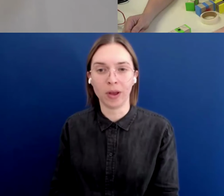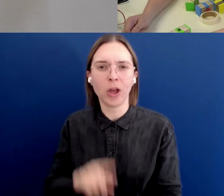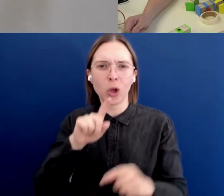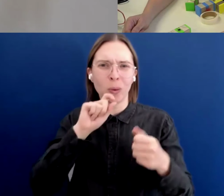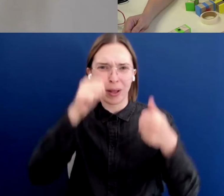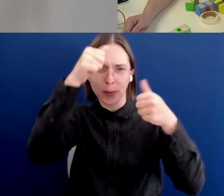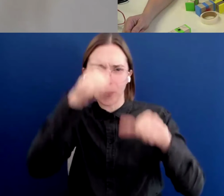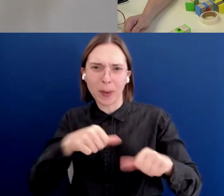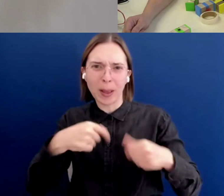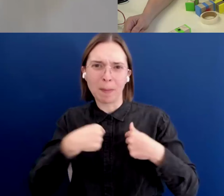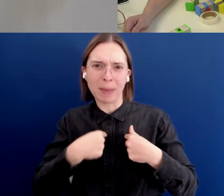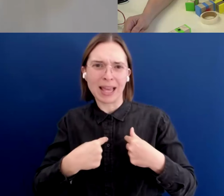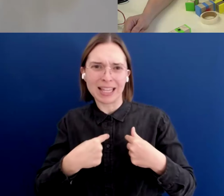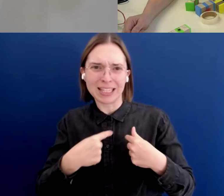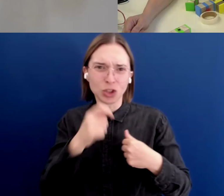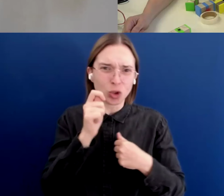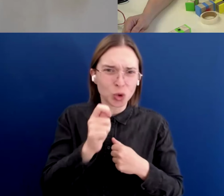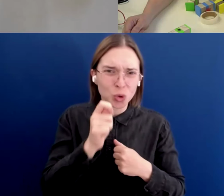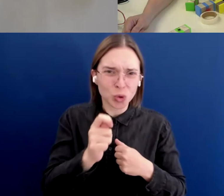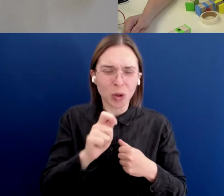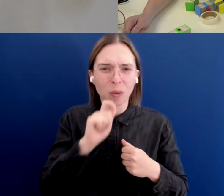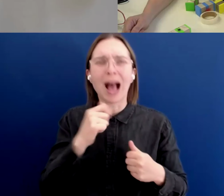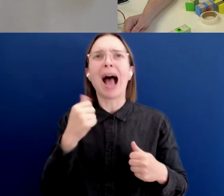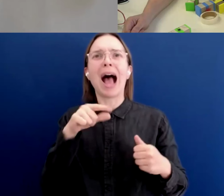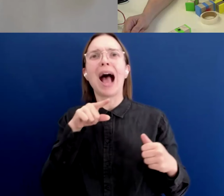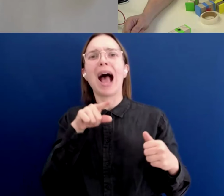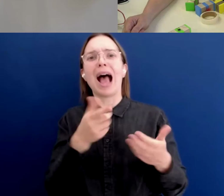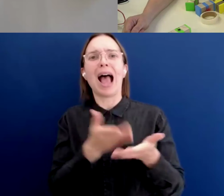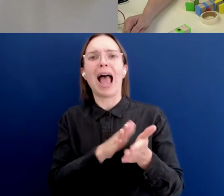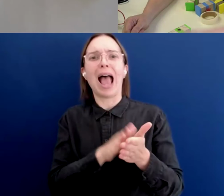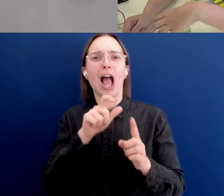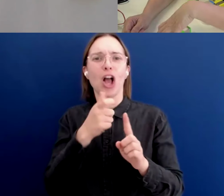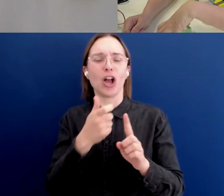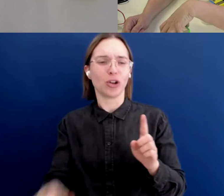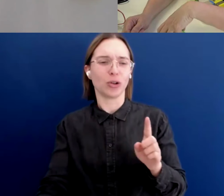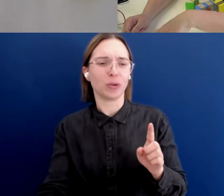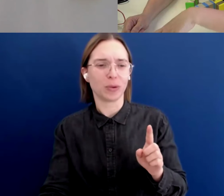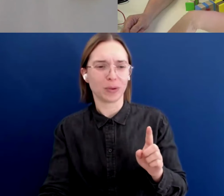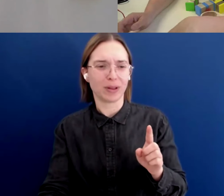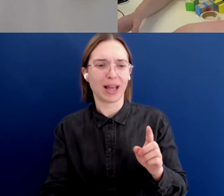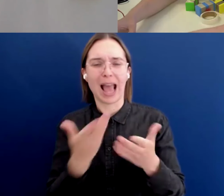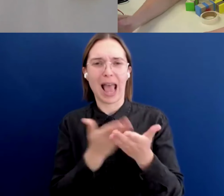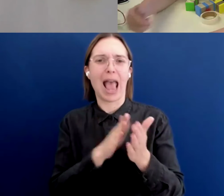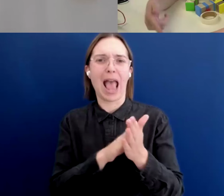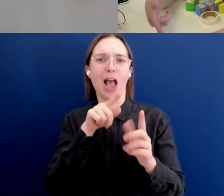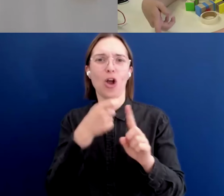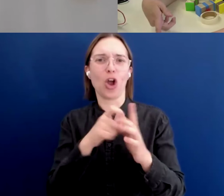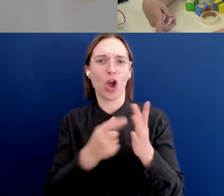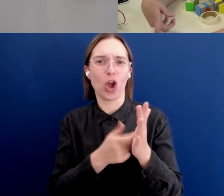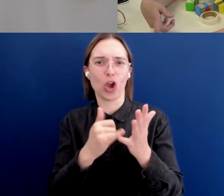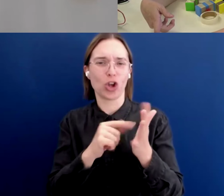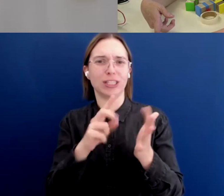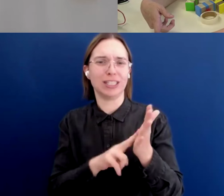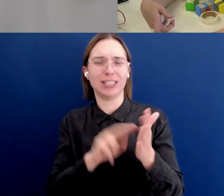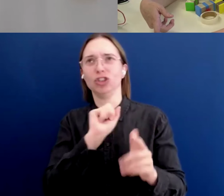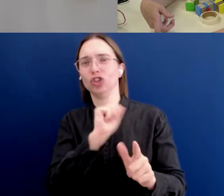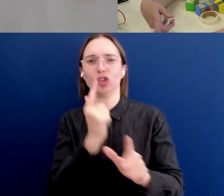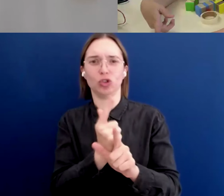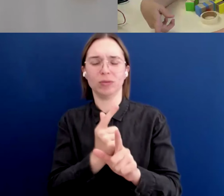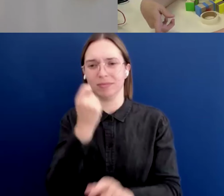session. We have lots of things sitting around the makerspace. I wonder what happens if I put in a vibration